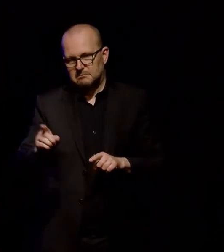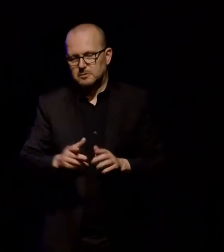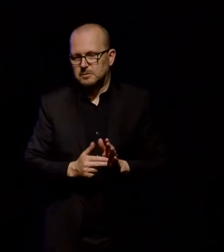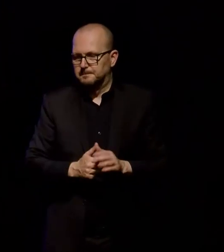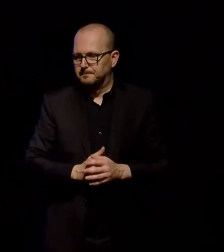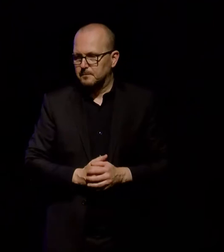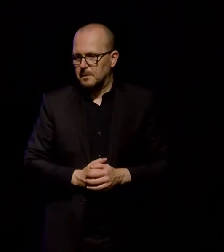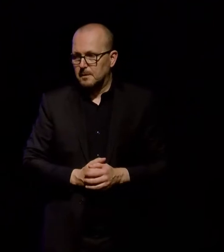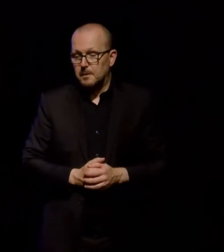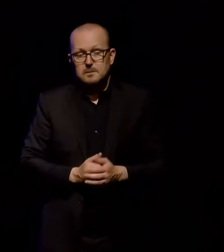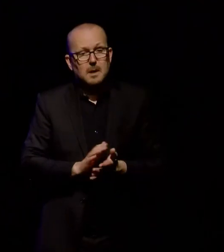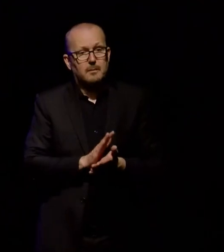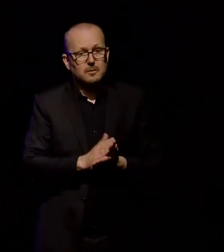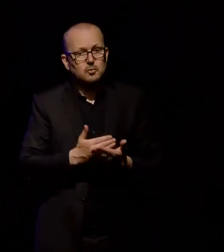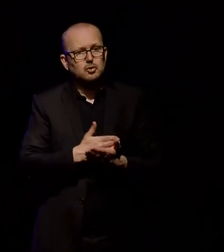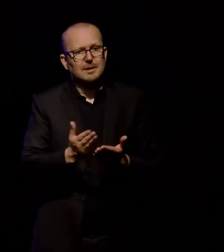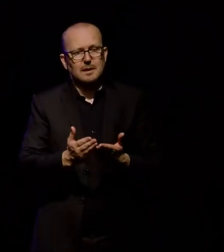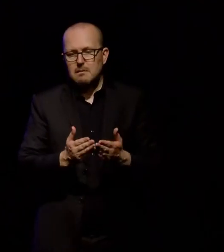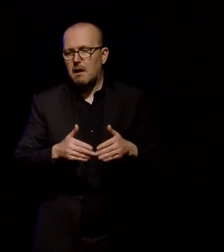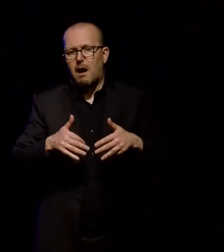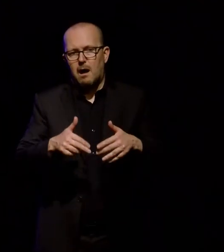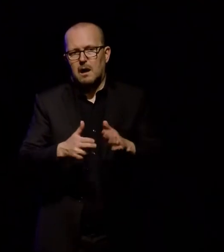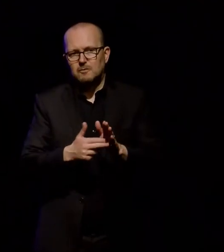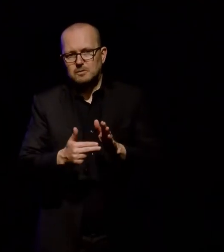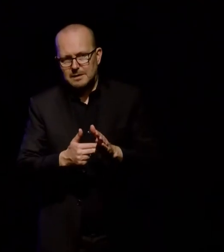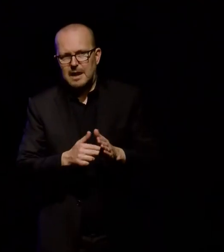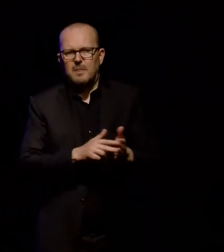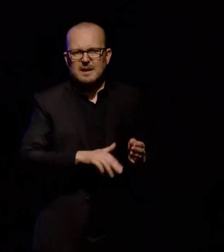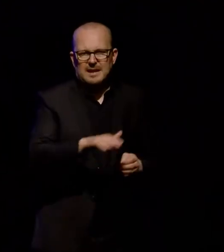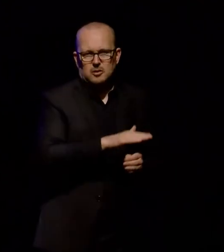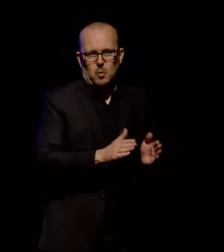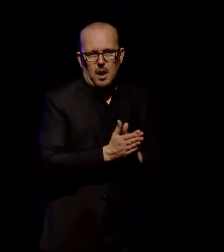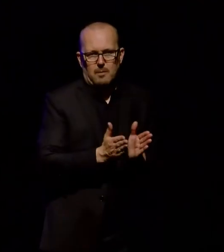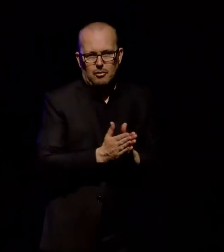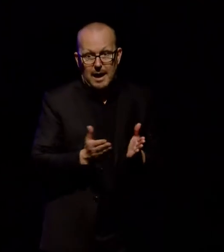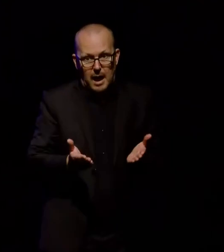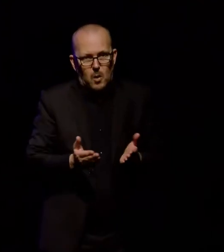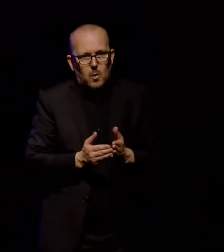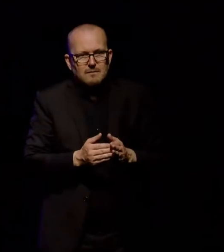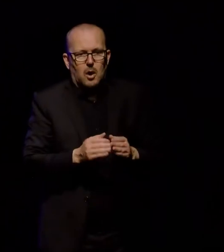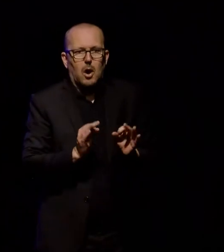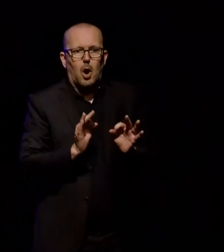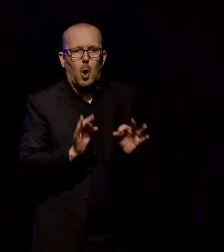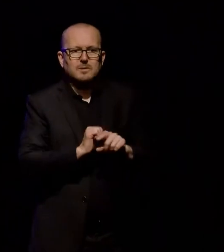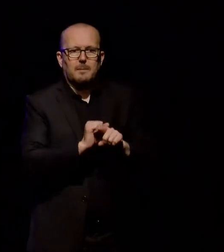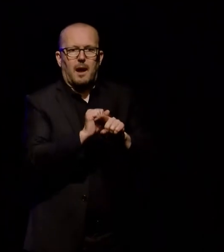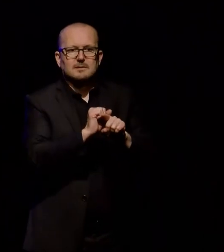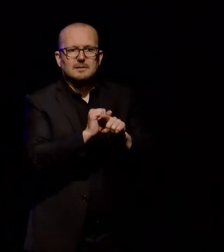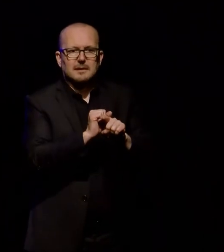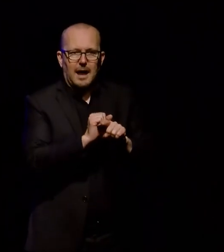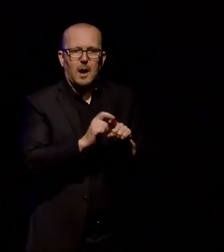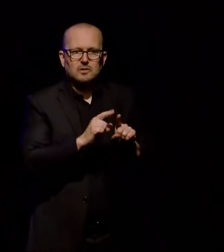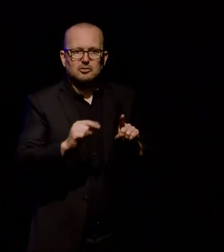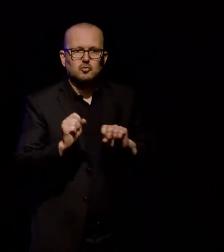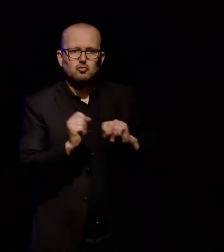share with you the National Library's and Archive New Zealand's recent journey in optimising our digital storage to better look after the digital taonga